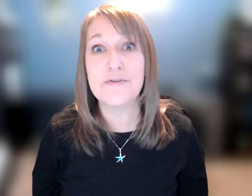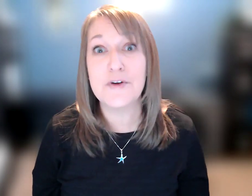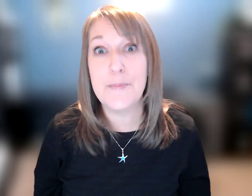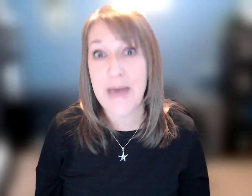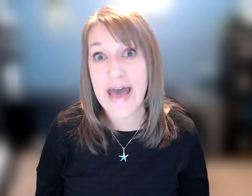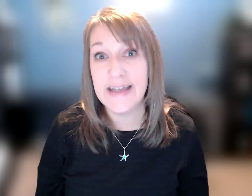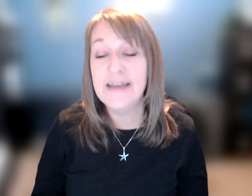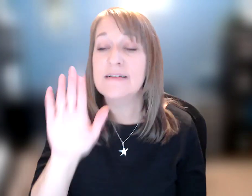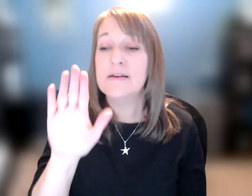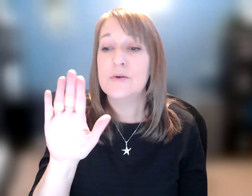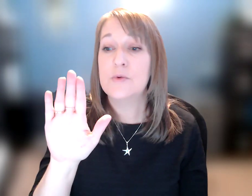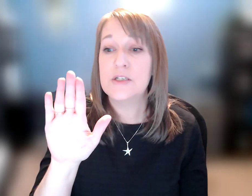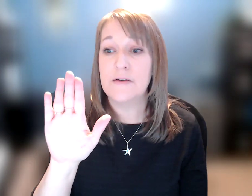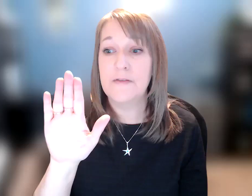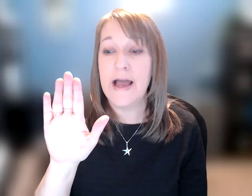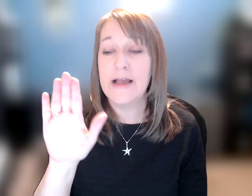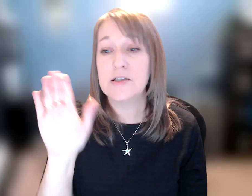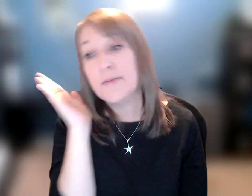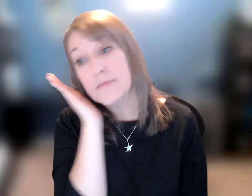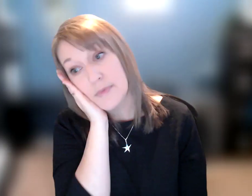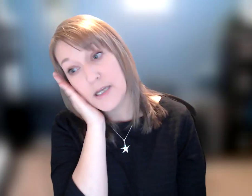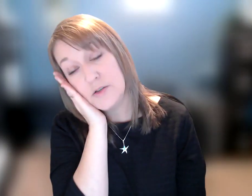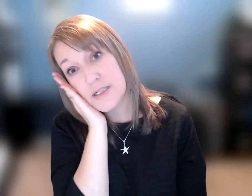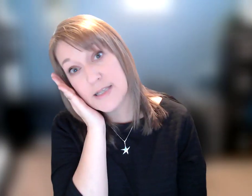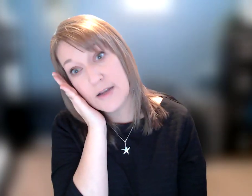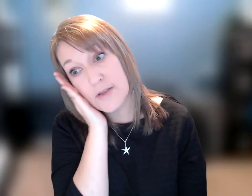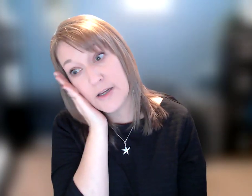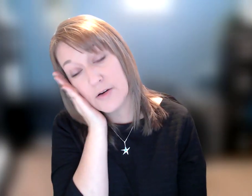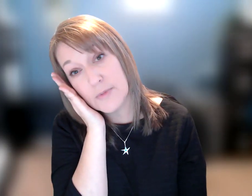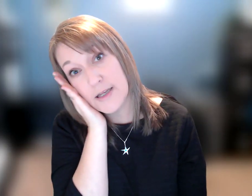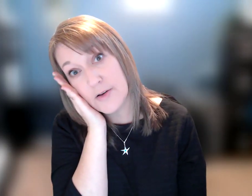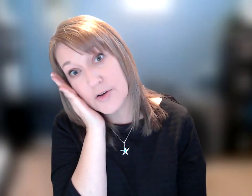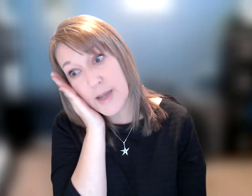for bed, which is a flat hand shape, and you just lay down like you're laying down on your bed.